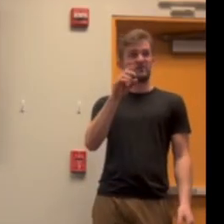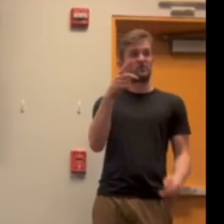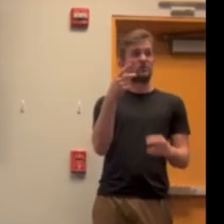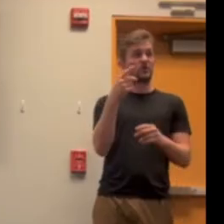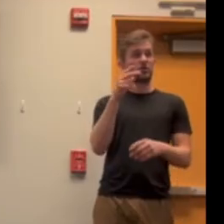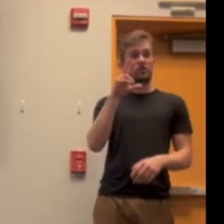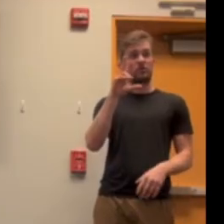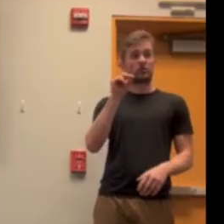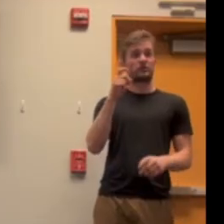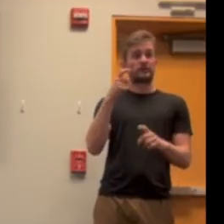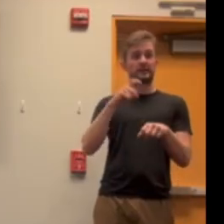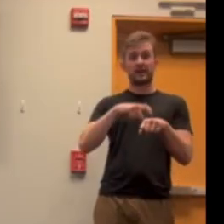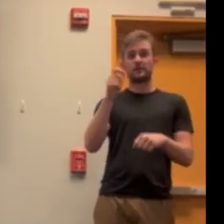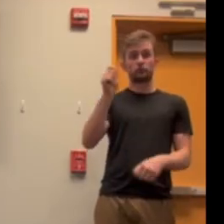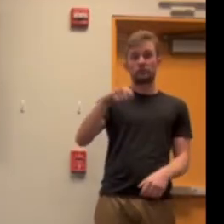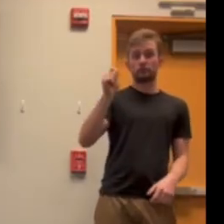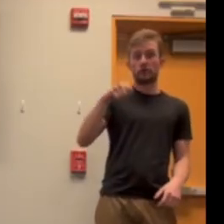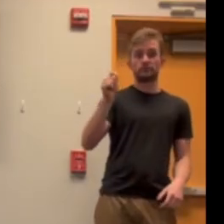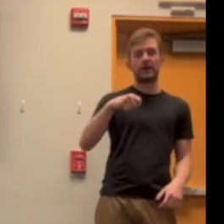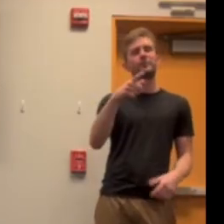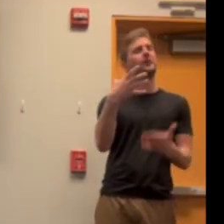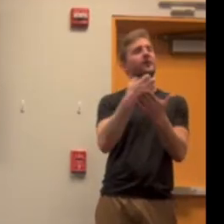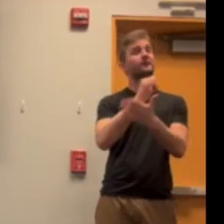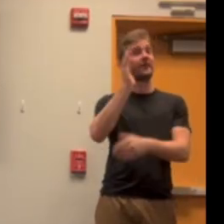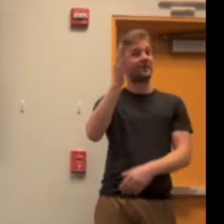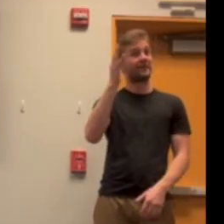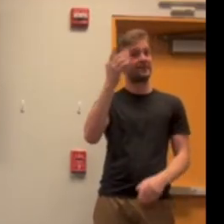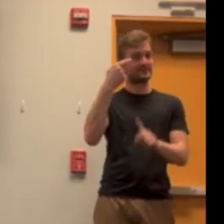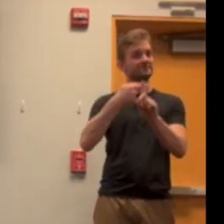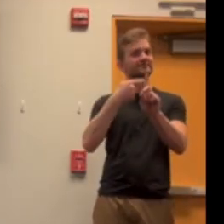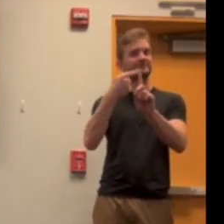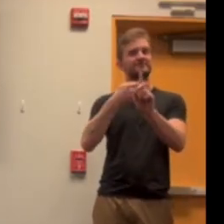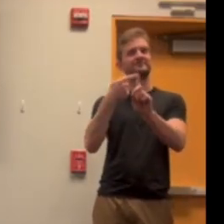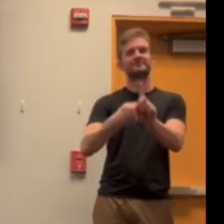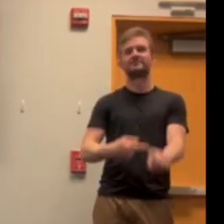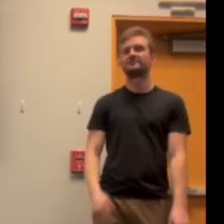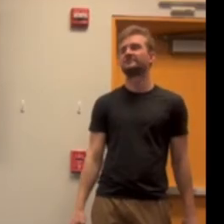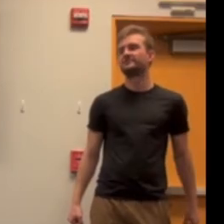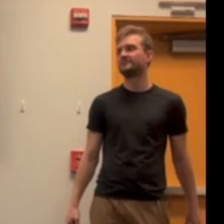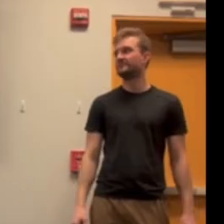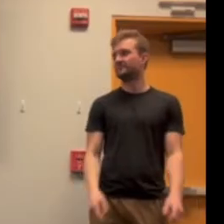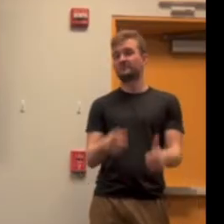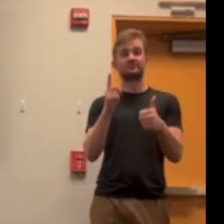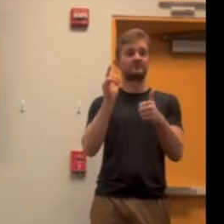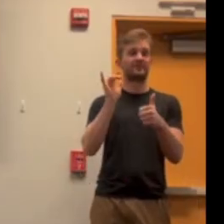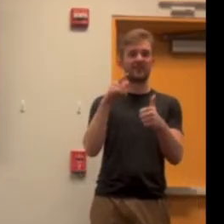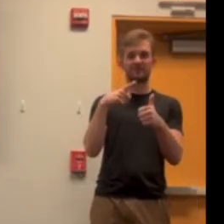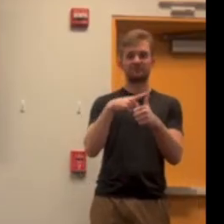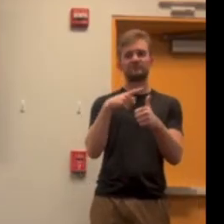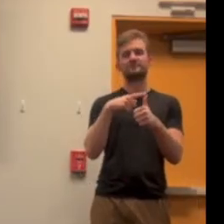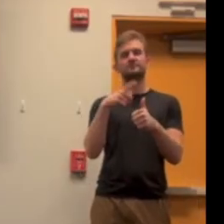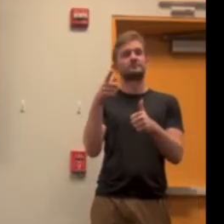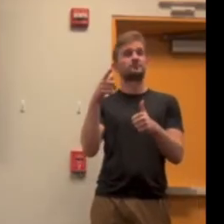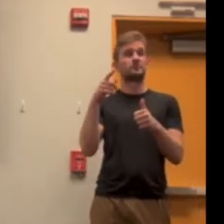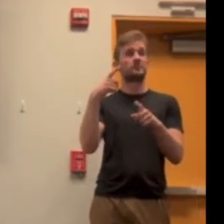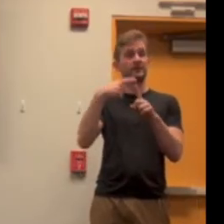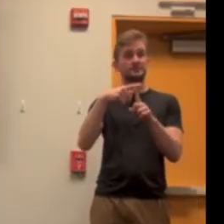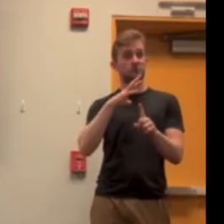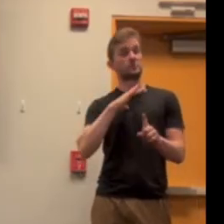every month. So we offer things like that, debit cards. So we actually print them on site as well. We're the only place